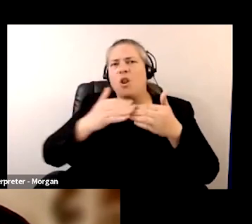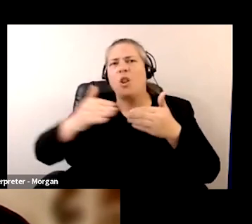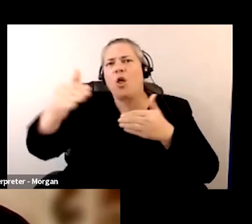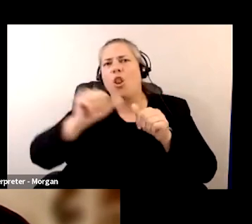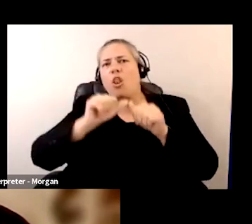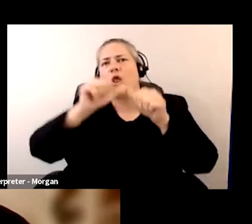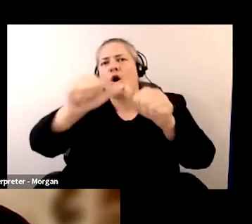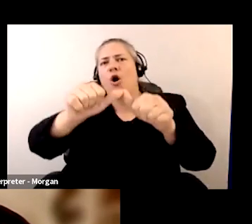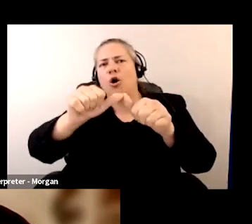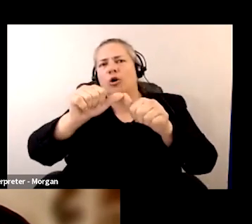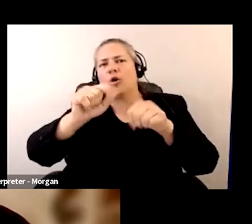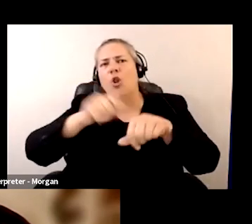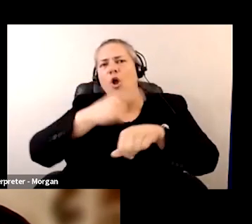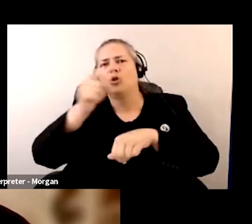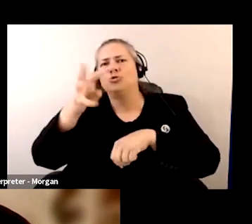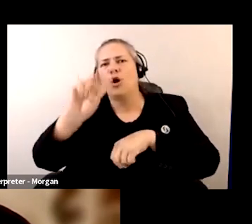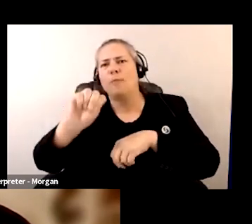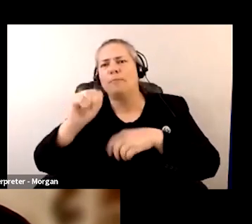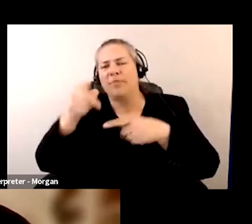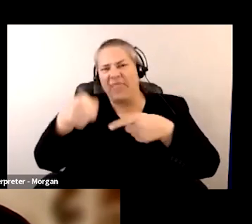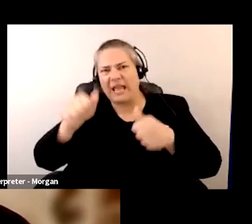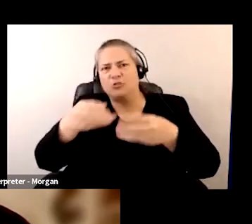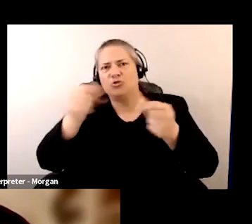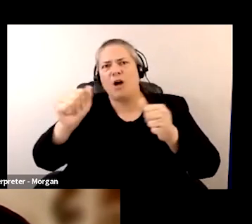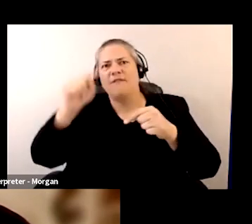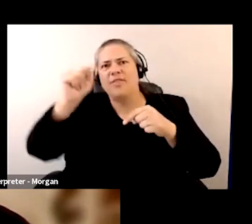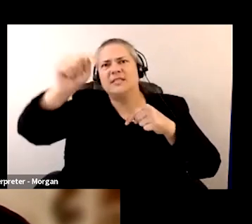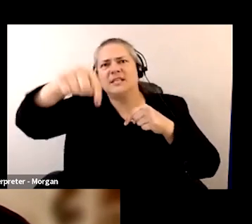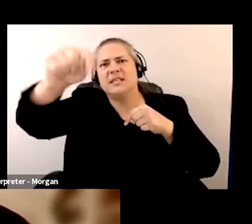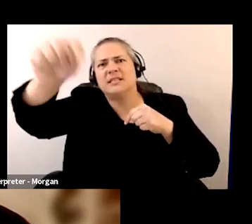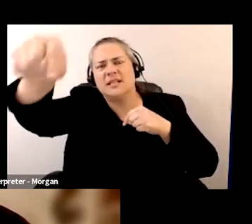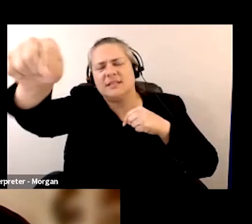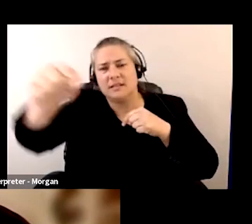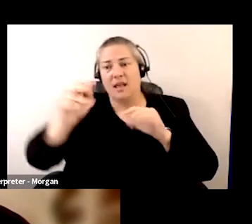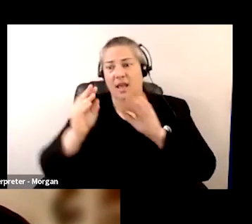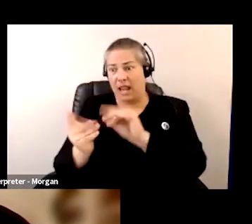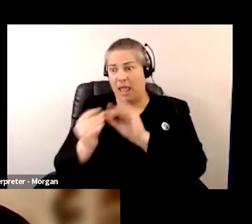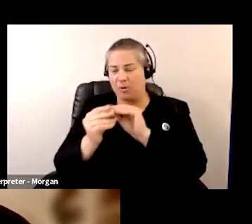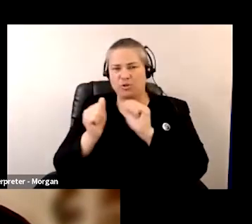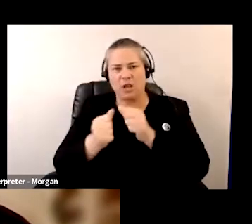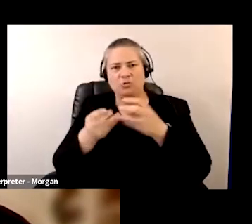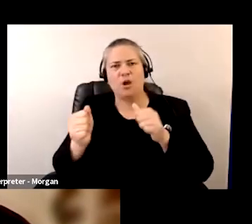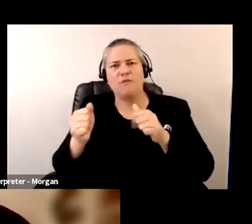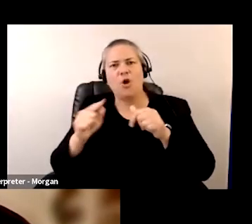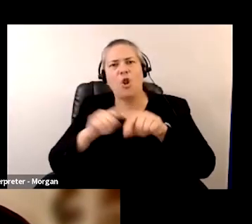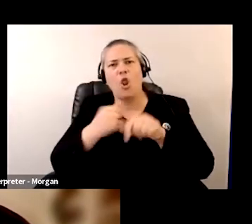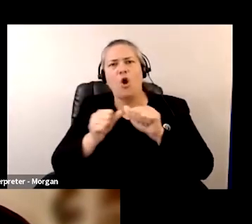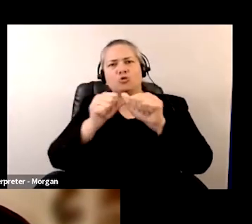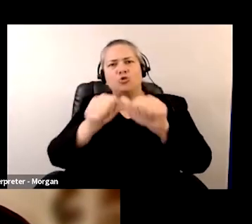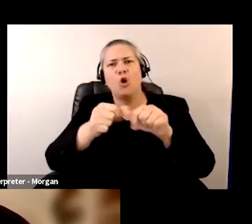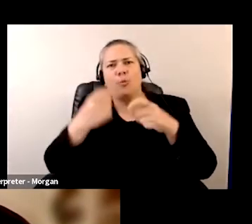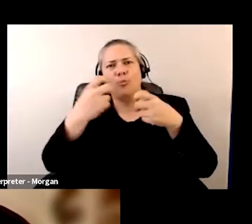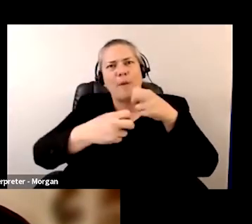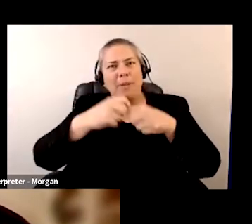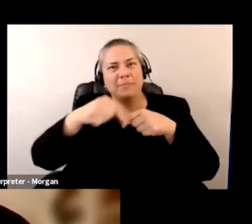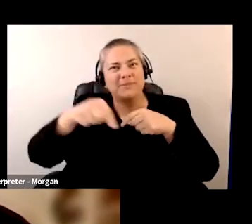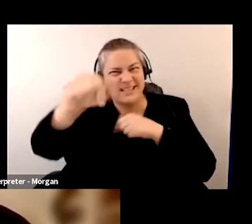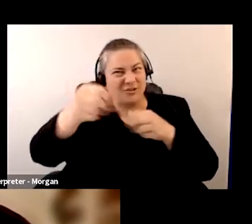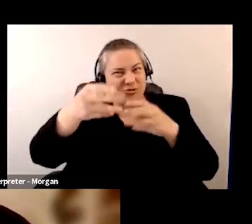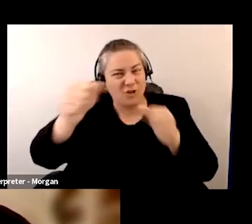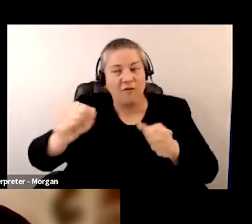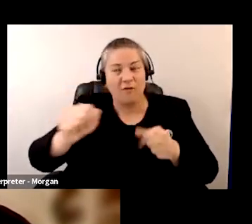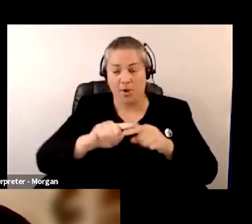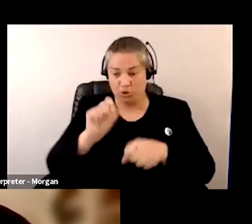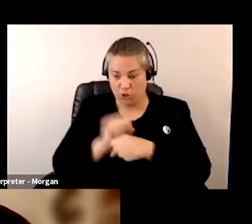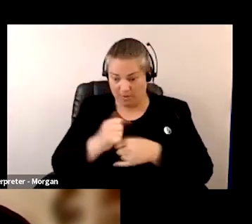solve many problems, and the collaboration can solve long-term problems. But getting the job done yourself can solve the problem